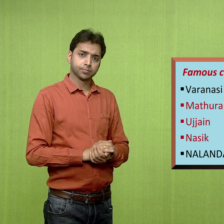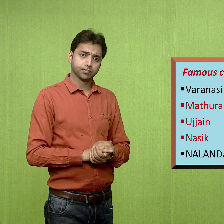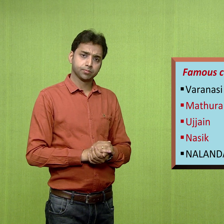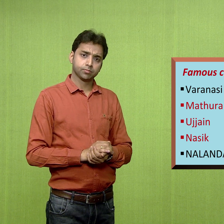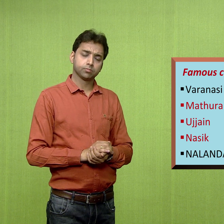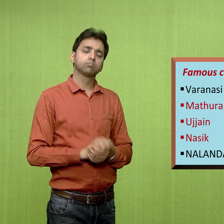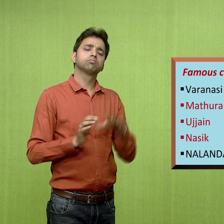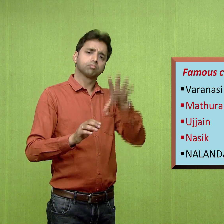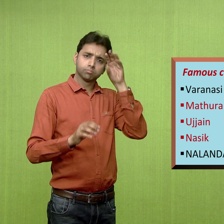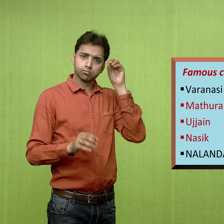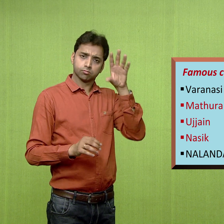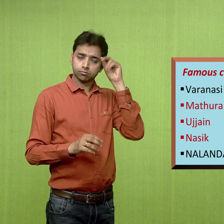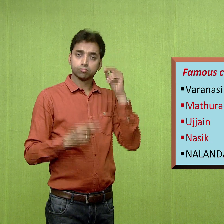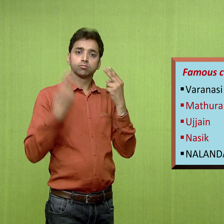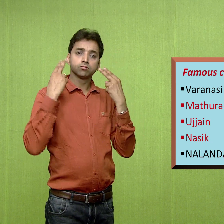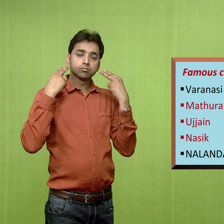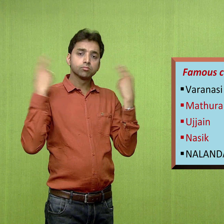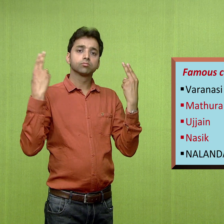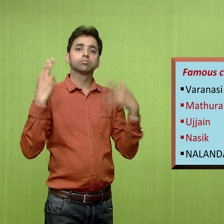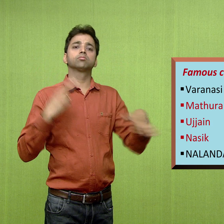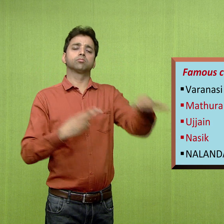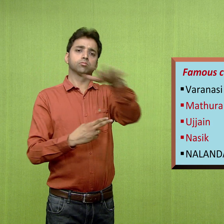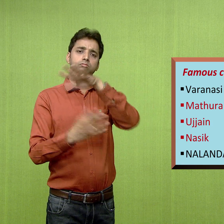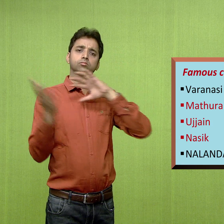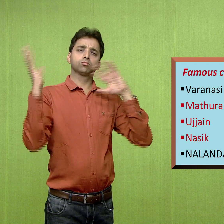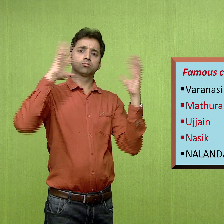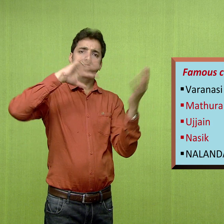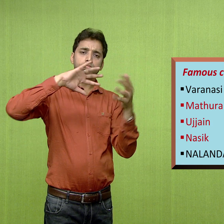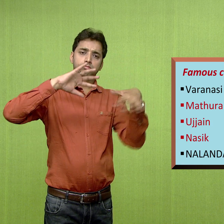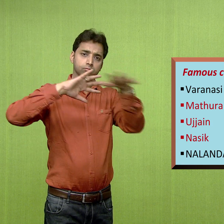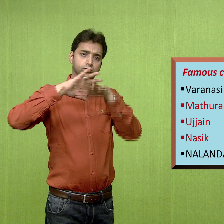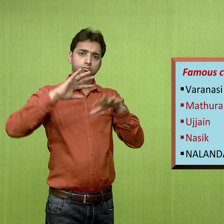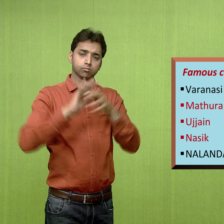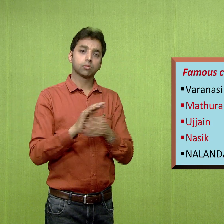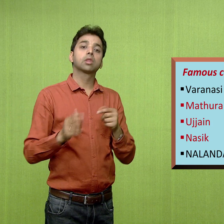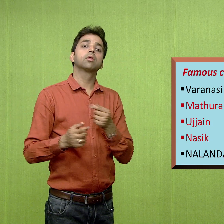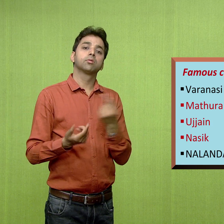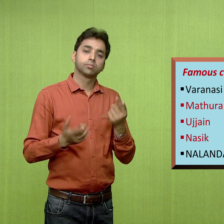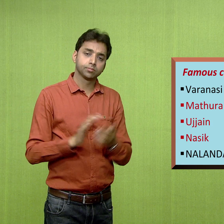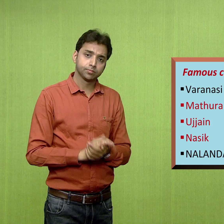of learning famous all over the world like